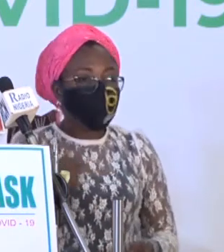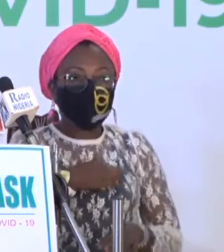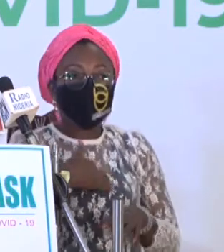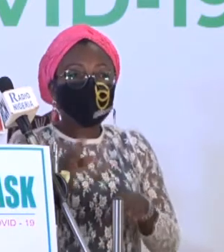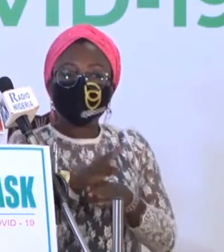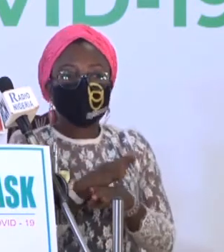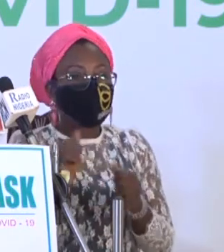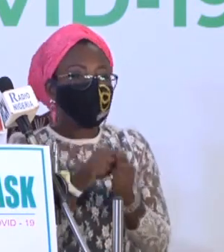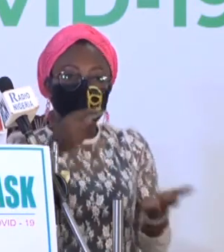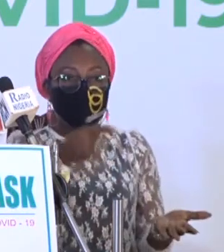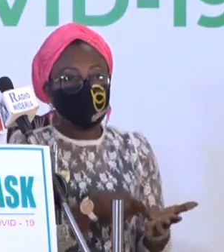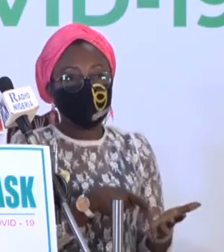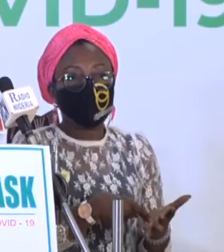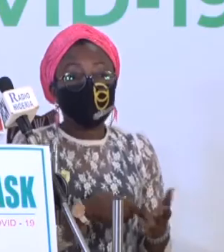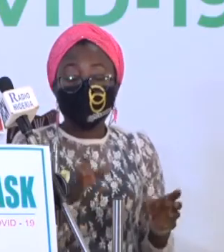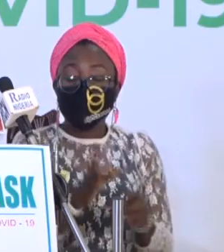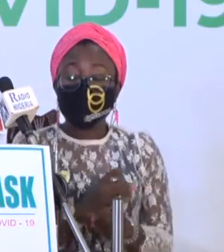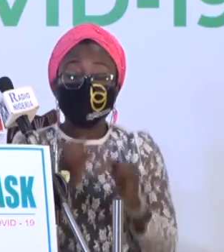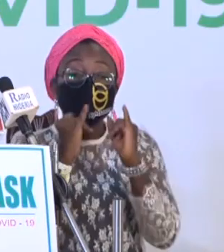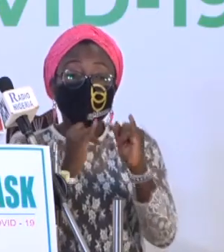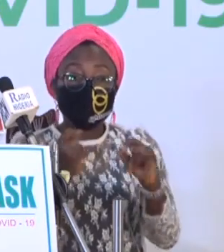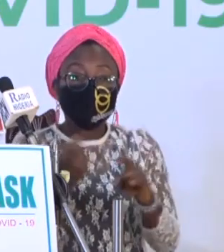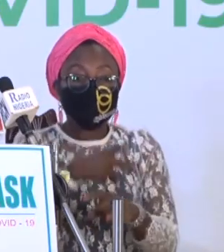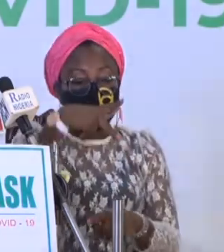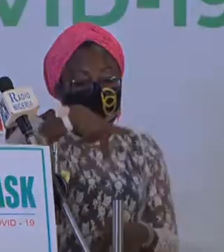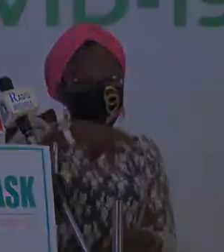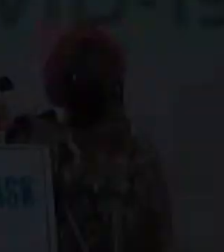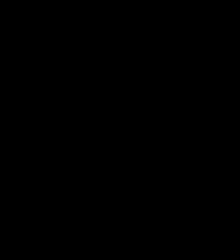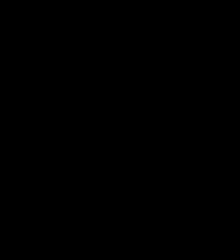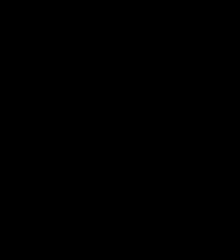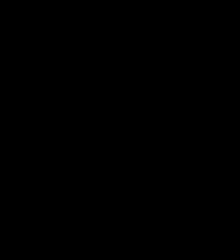with anybody. We'll get the directives from the Presidential Task Force to comply. Thank you so much.